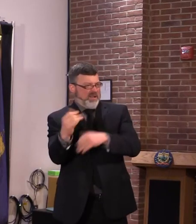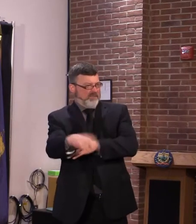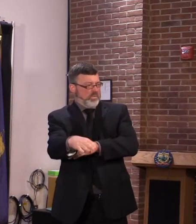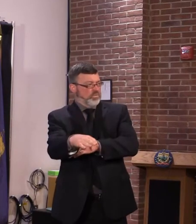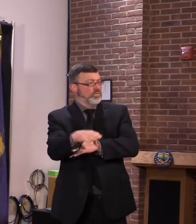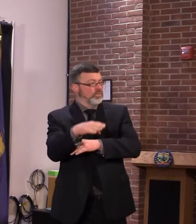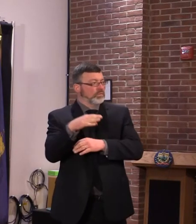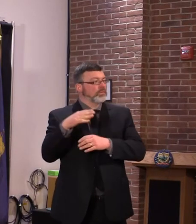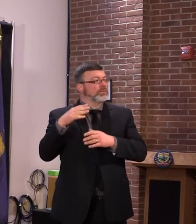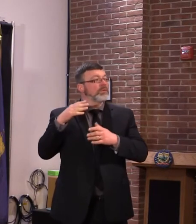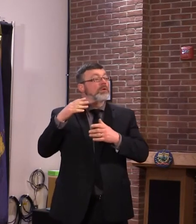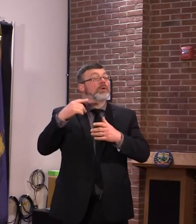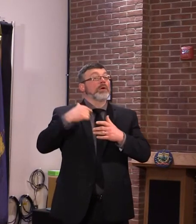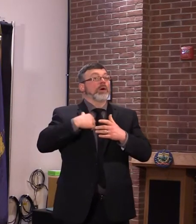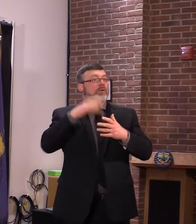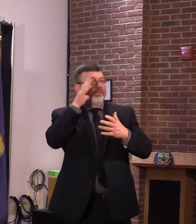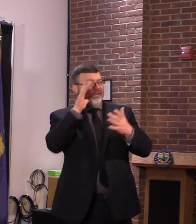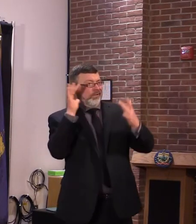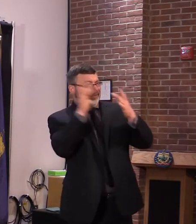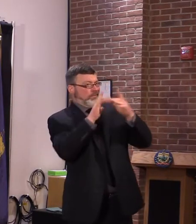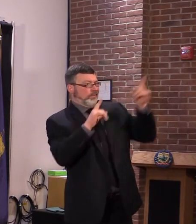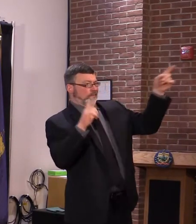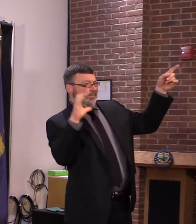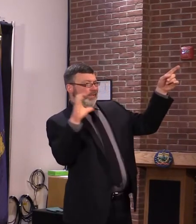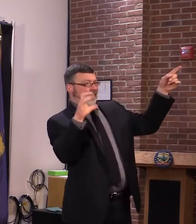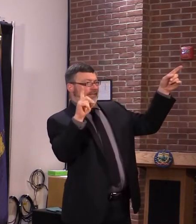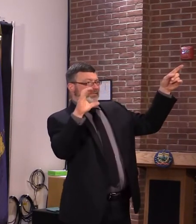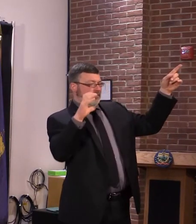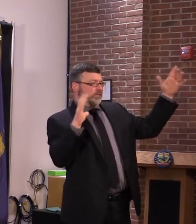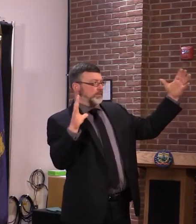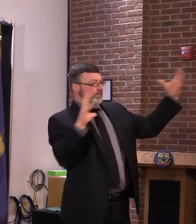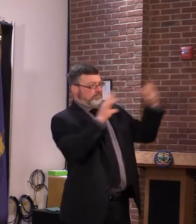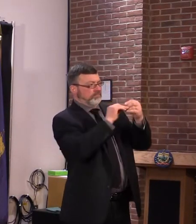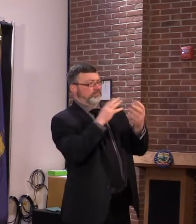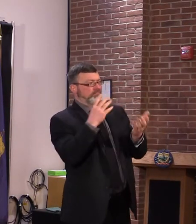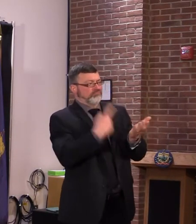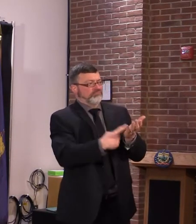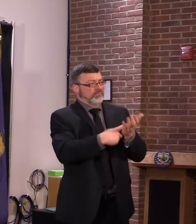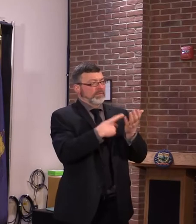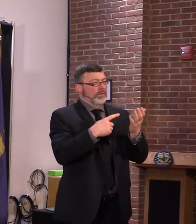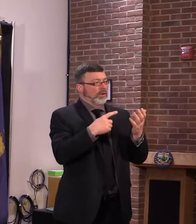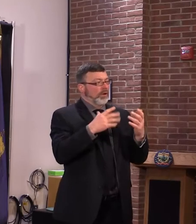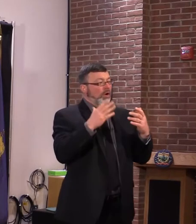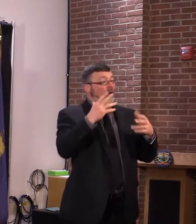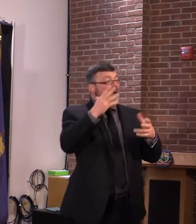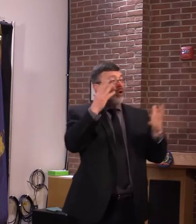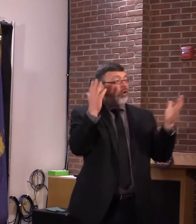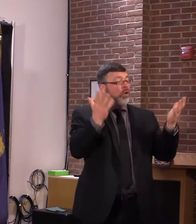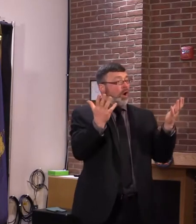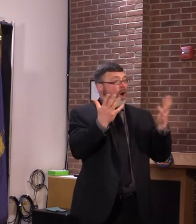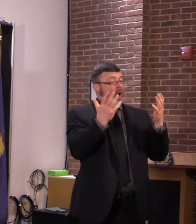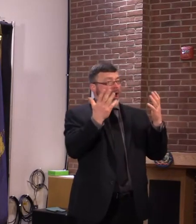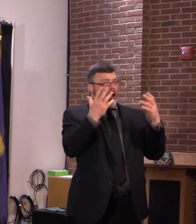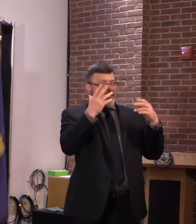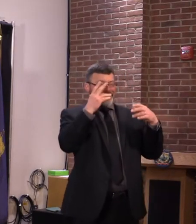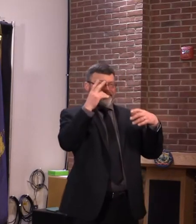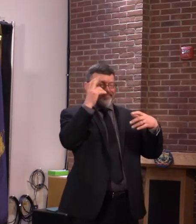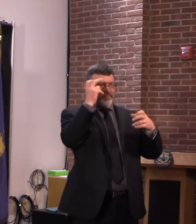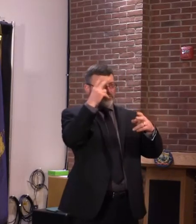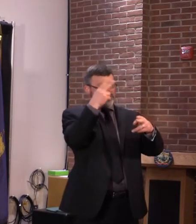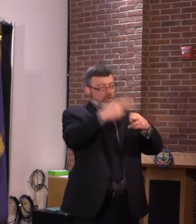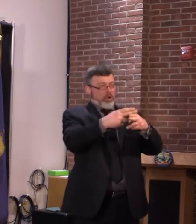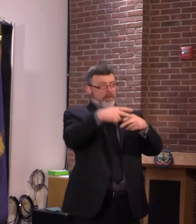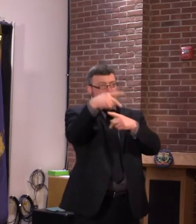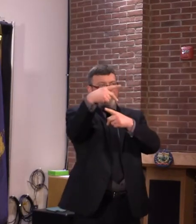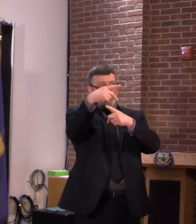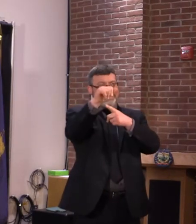CDC, has to do with this transition to endemicity, to the point in time when we can really feel